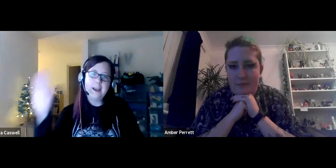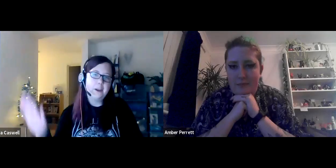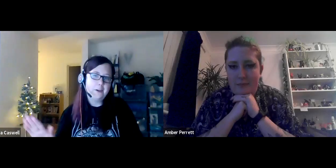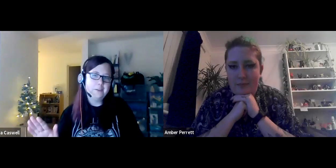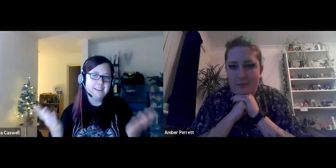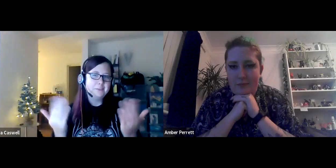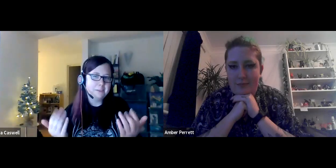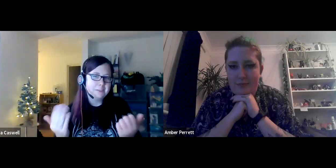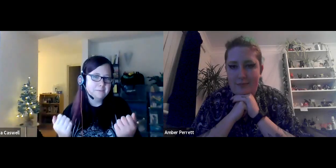Hello and welcome.